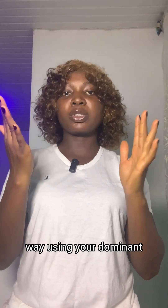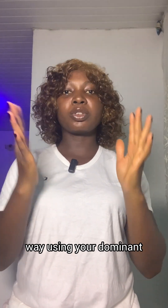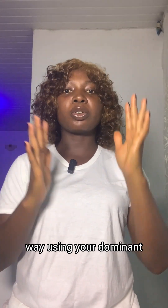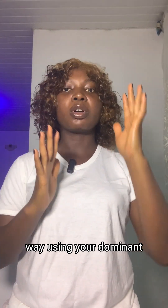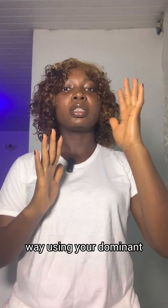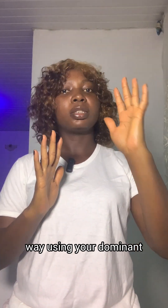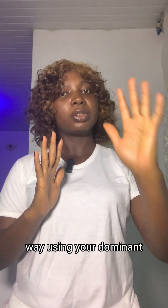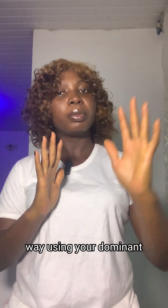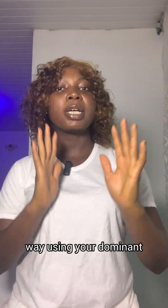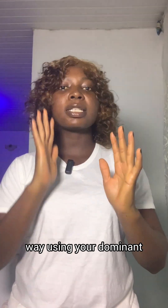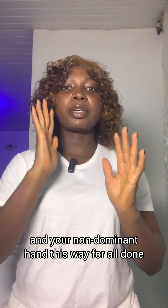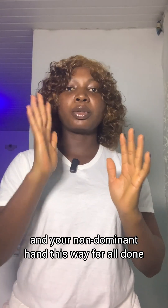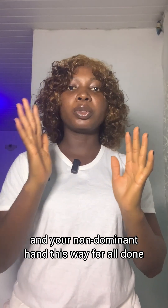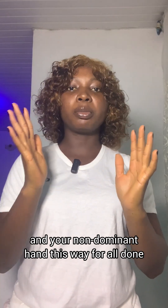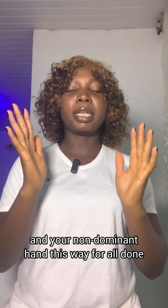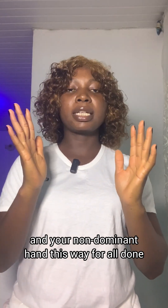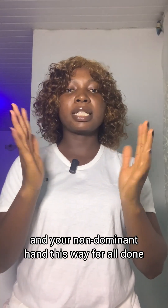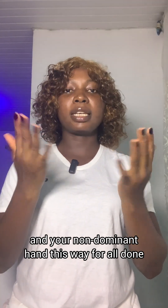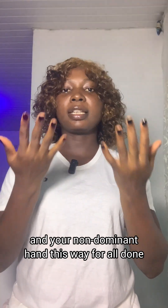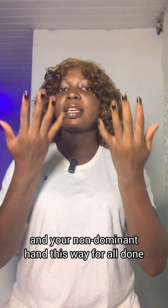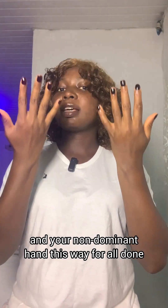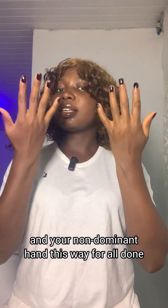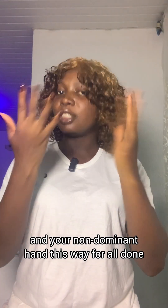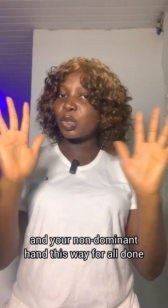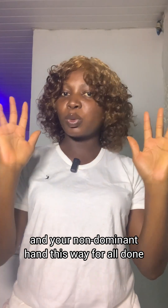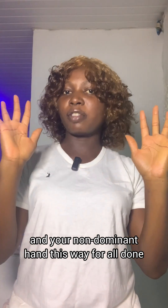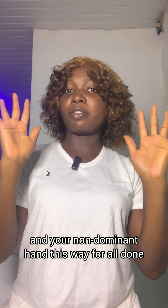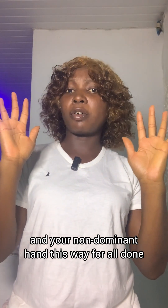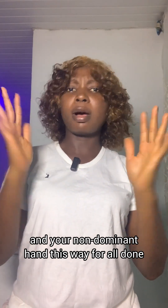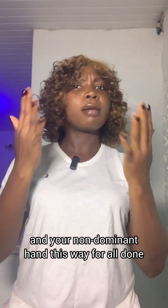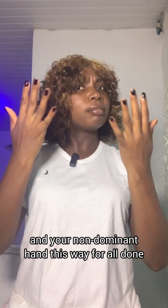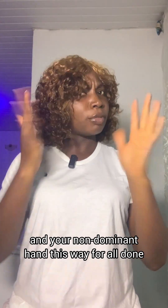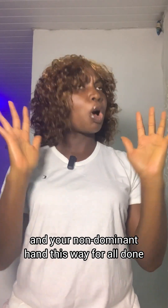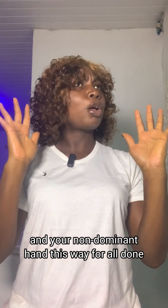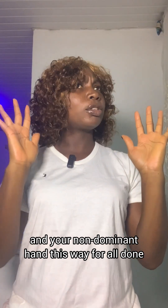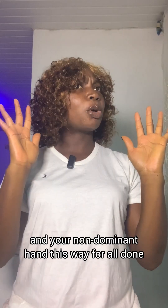your dominant and your non-dominant hand this way for all done.